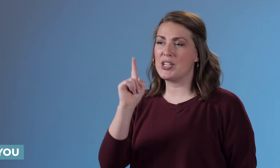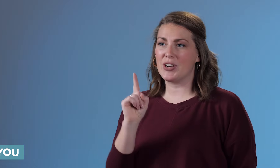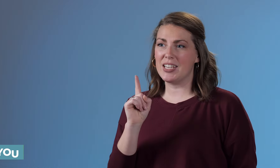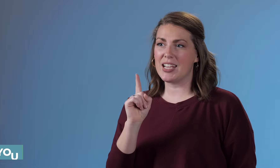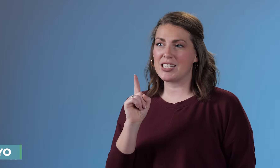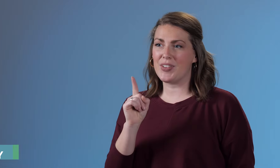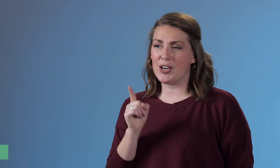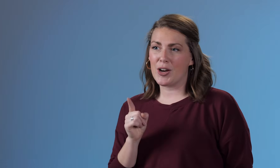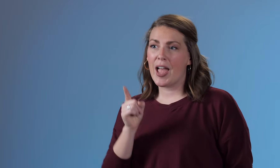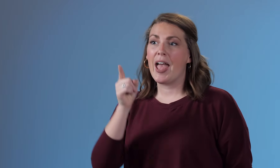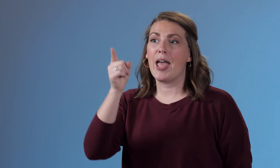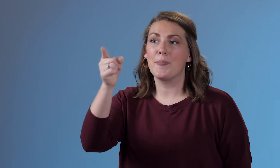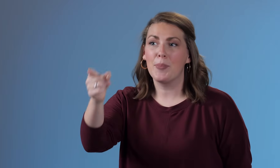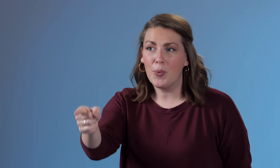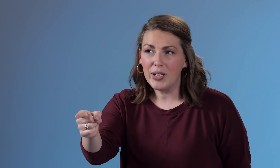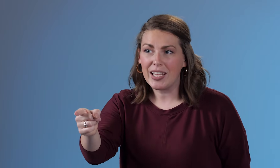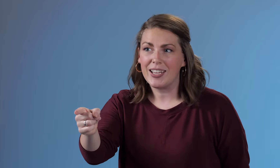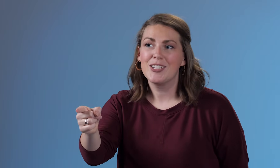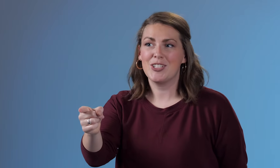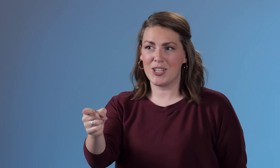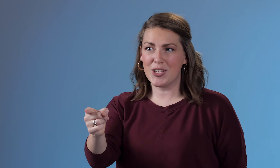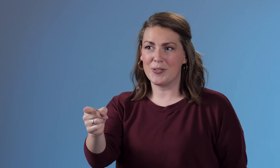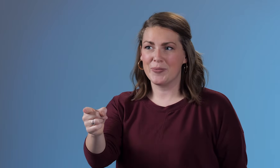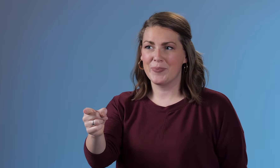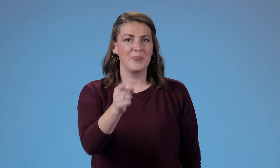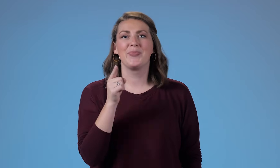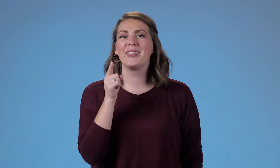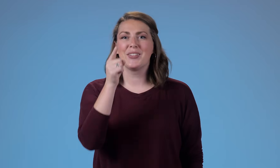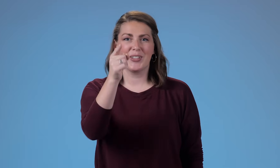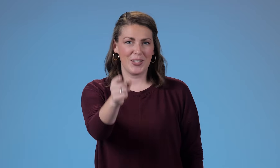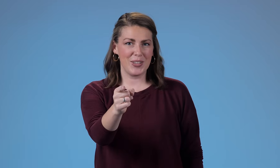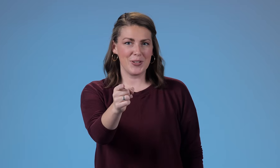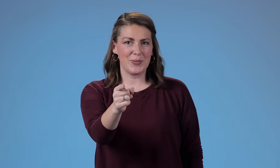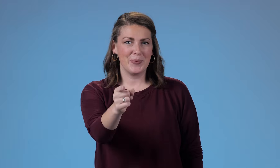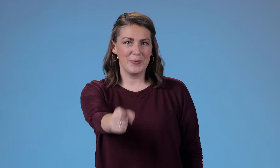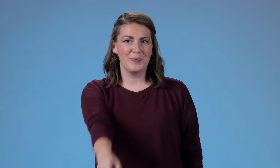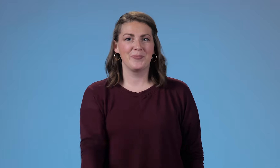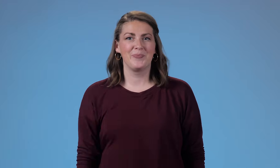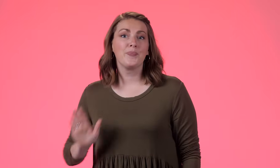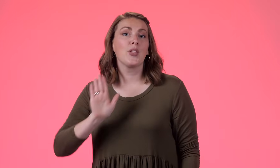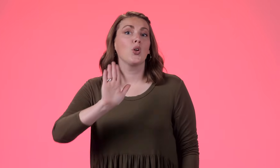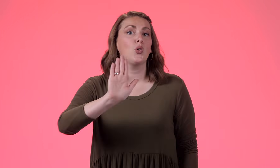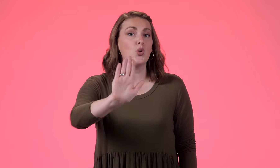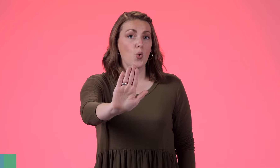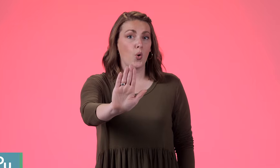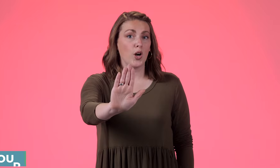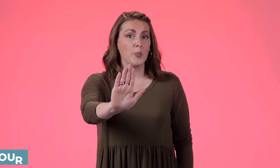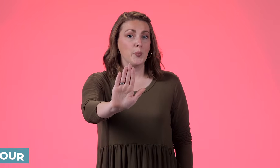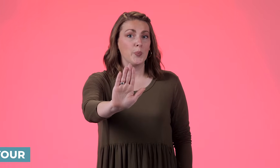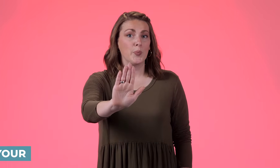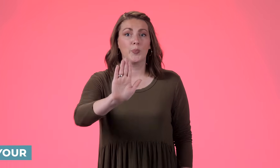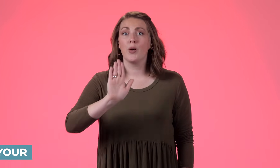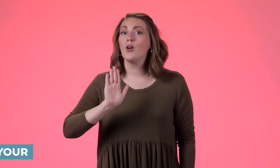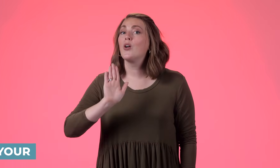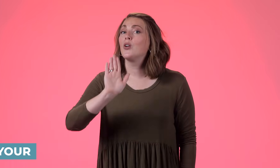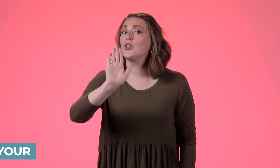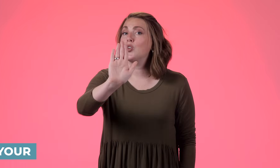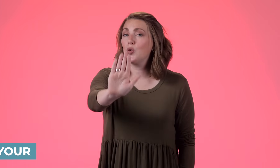your index finger and pointing to you. You. Your.